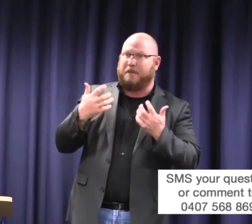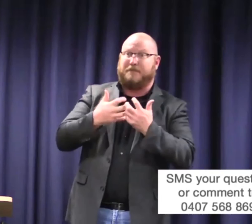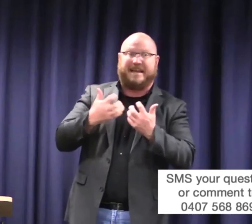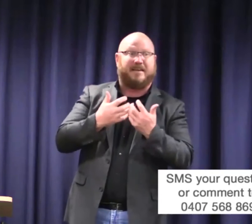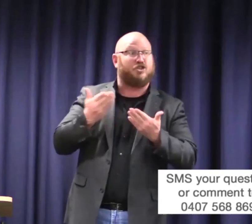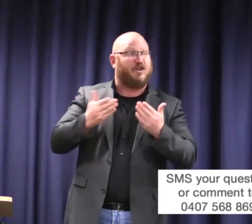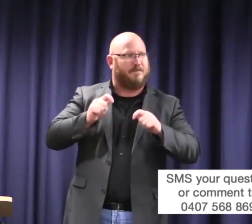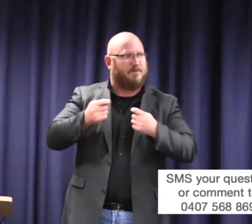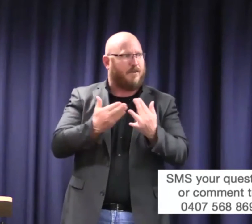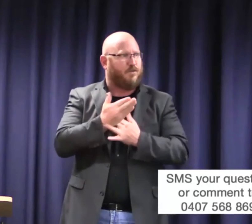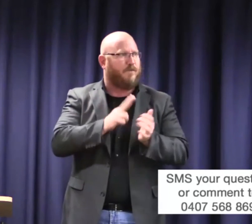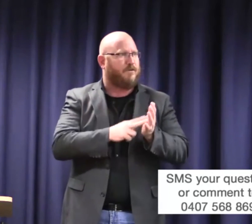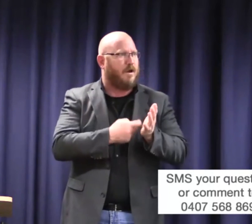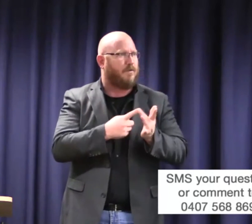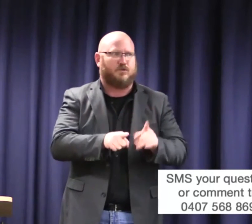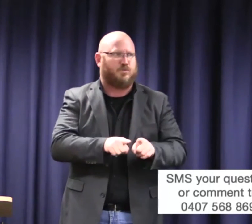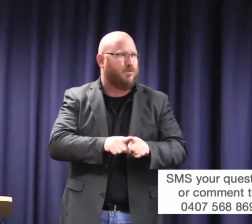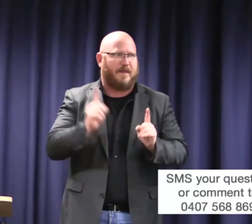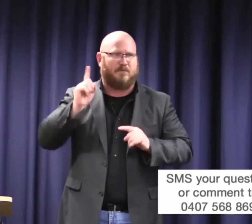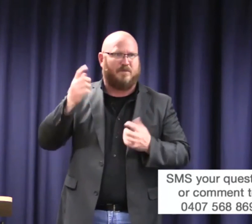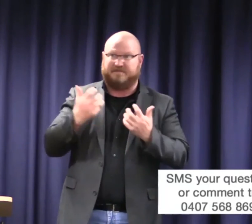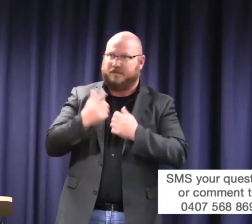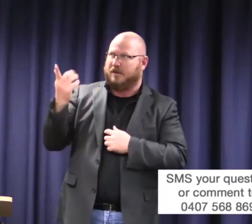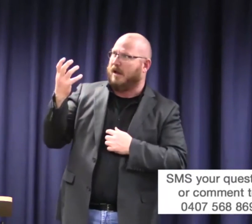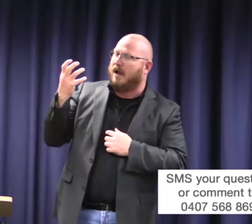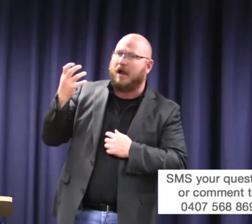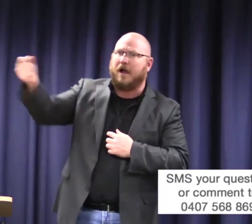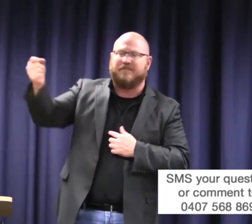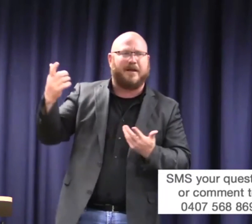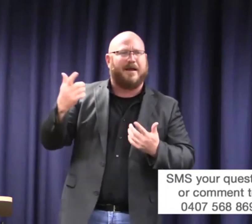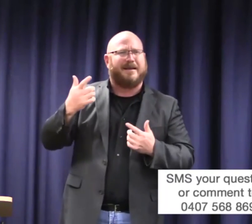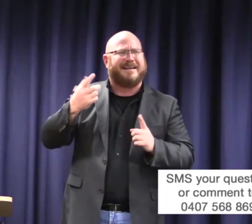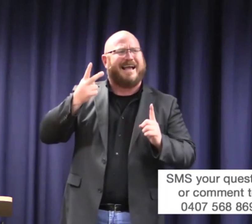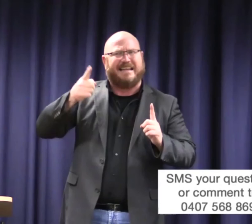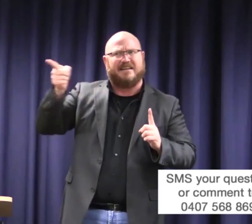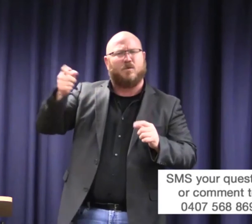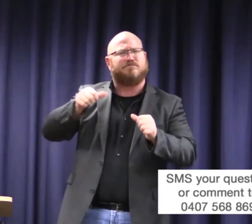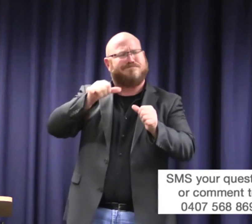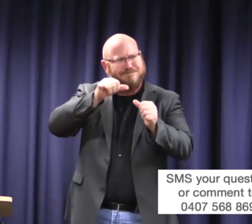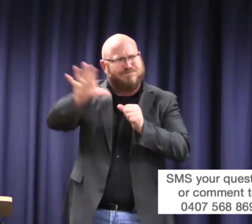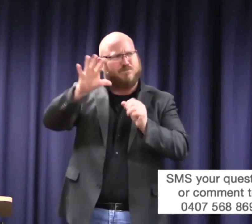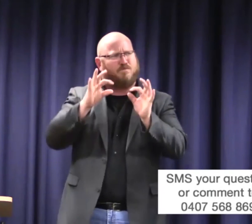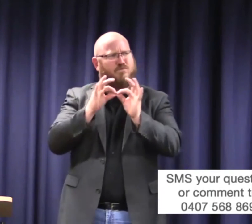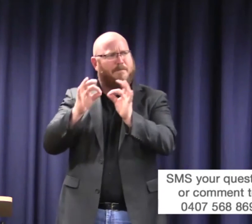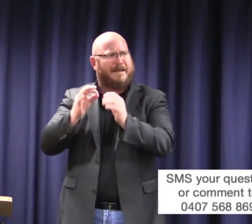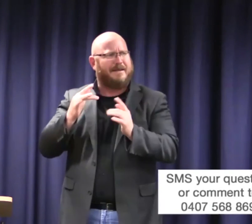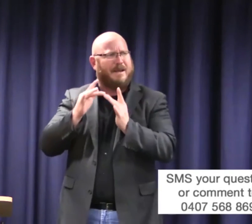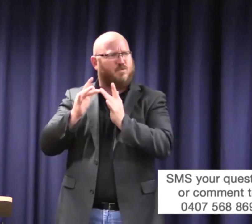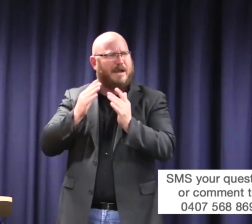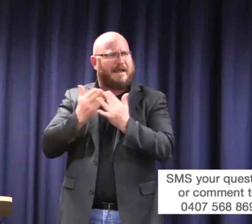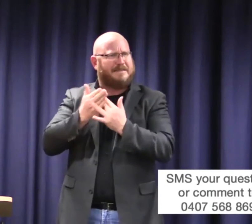United States, there's many services that are provided through VRI at the moment that they have that we